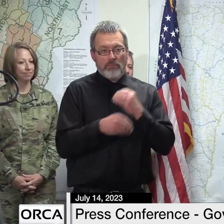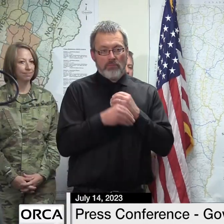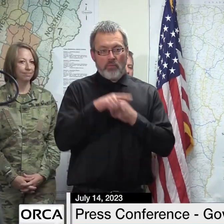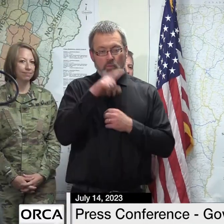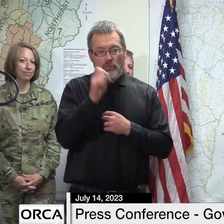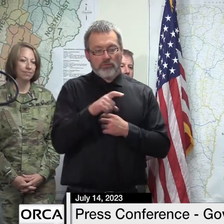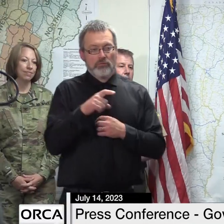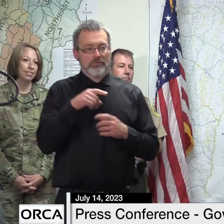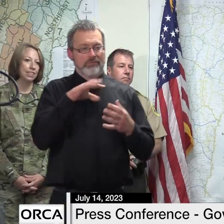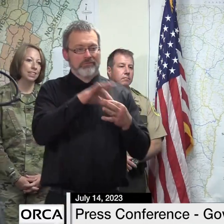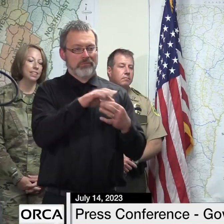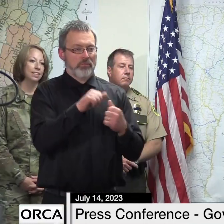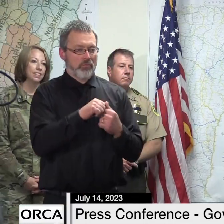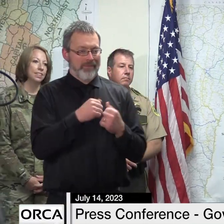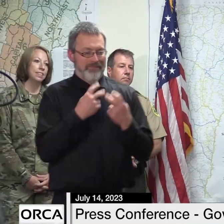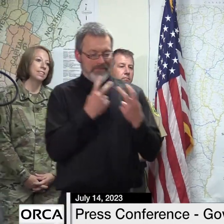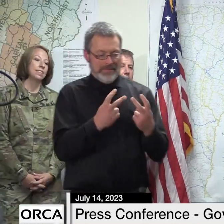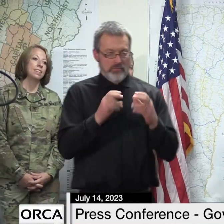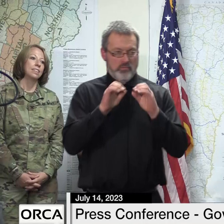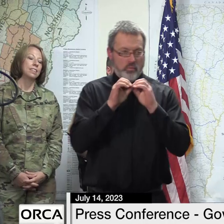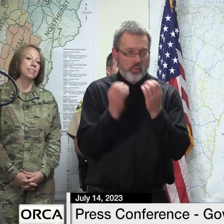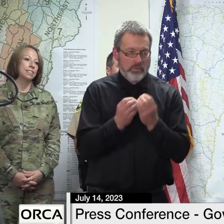had a